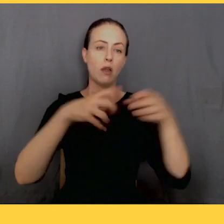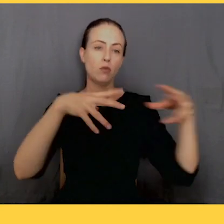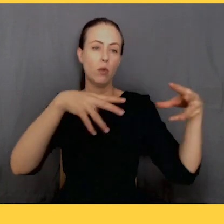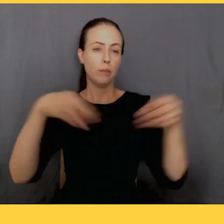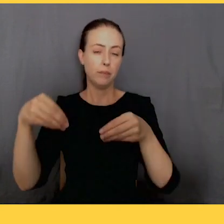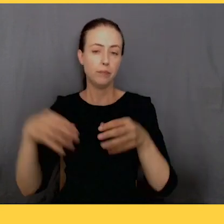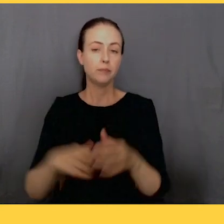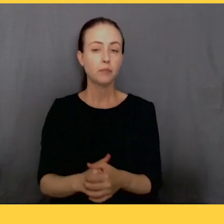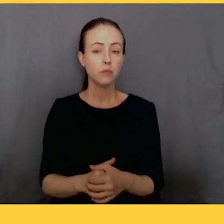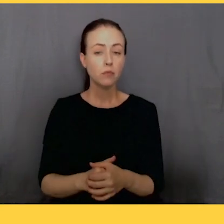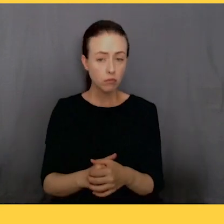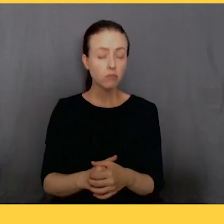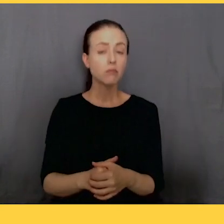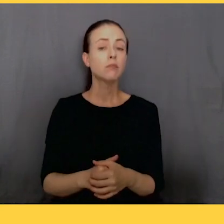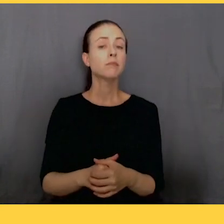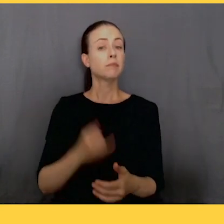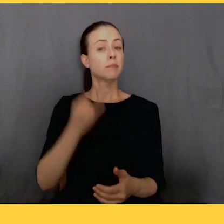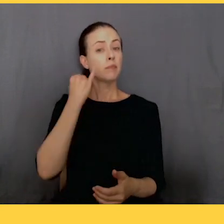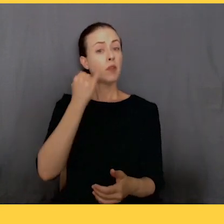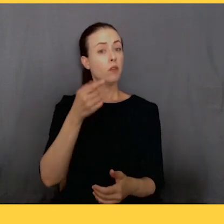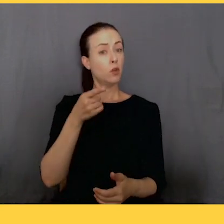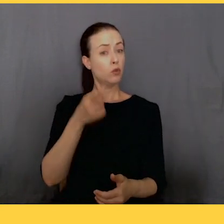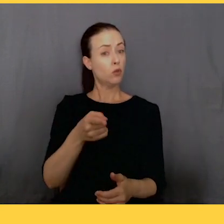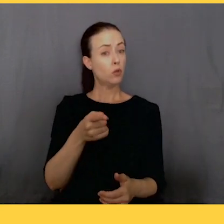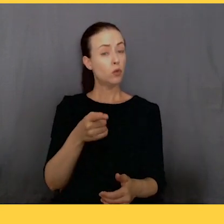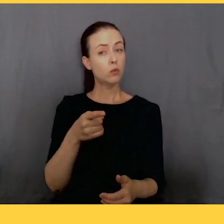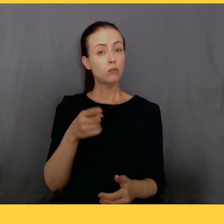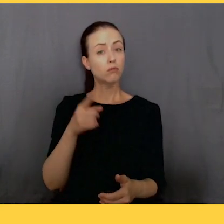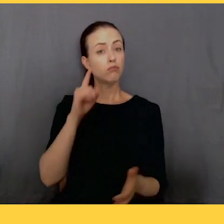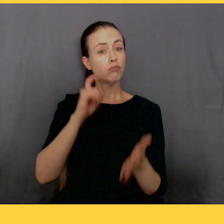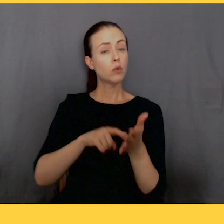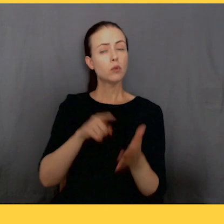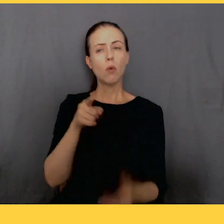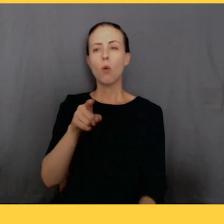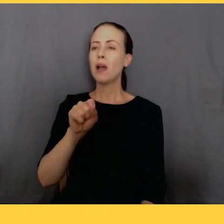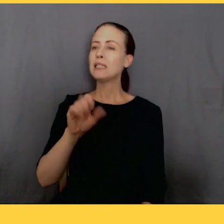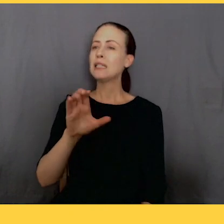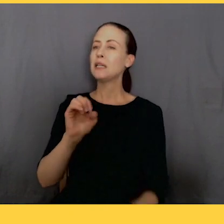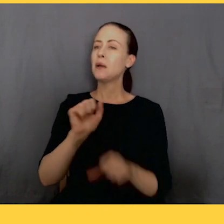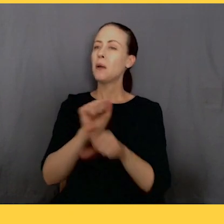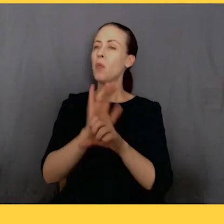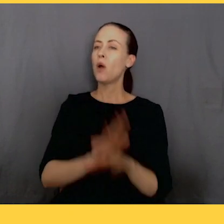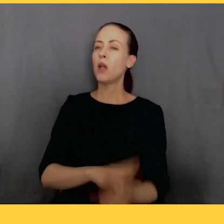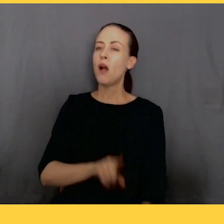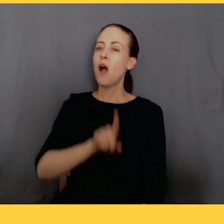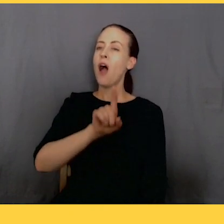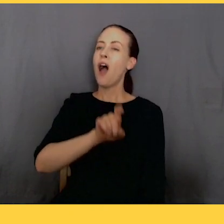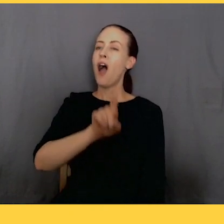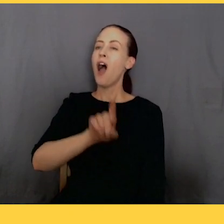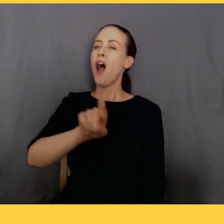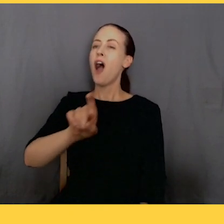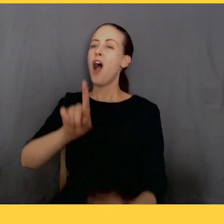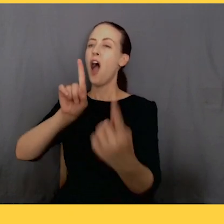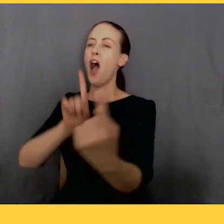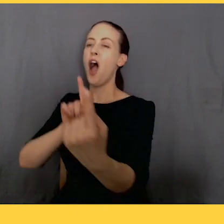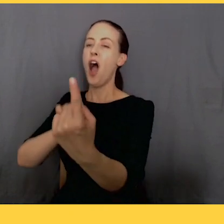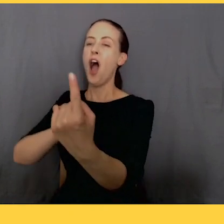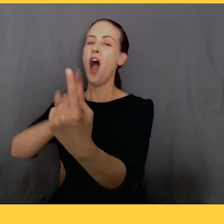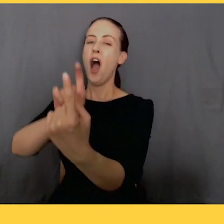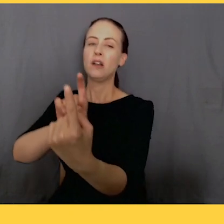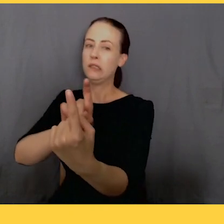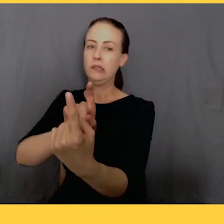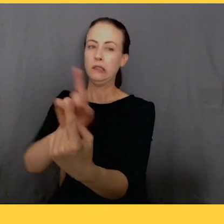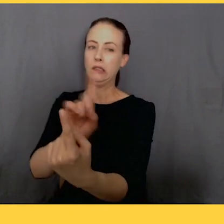field, please know that we are happy to answer questions about the work we are doing. We ask, however, that the community continue to observe the physical